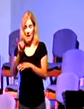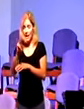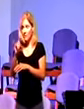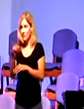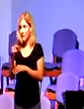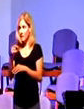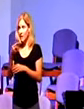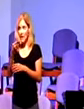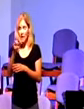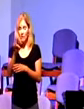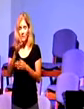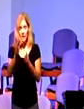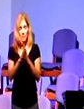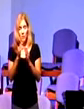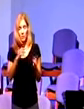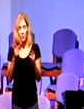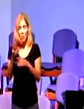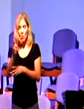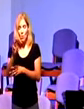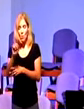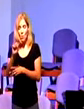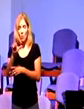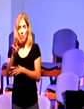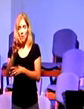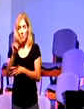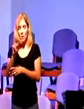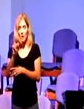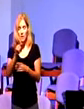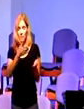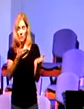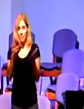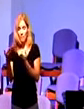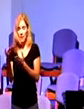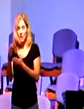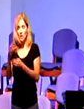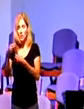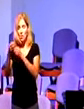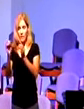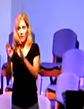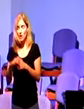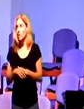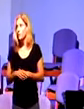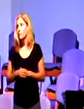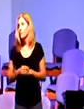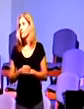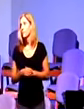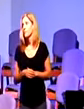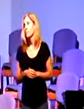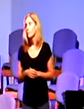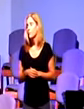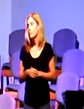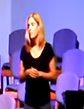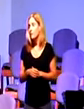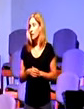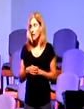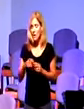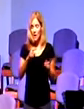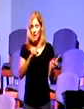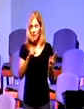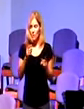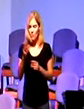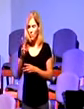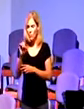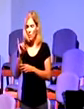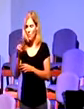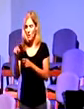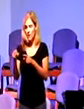decided to take me to Walmart to buy me some toys to put in my to take back with me to the orphanage. And on the way to Walmart, I fell